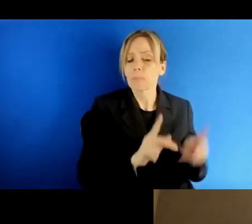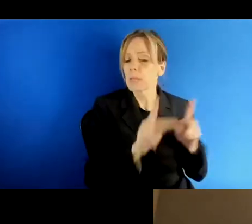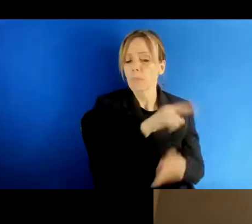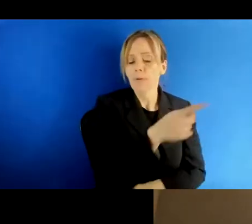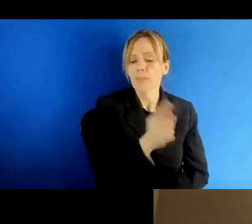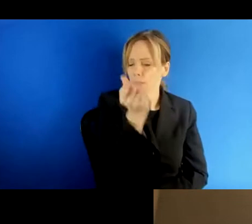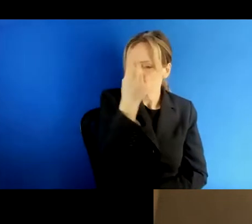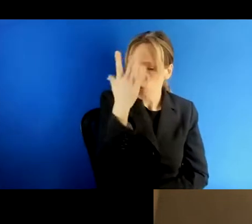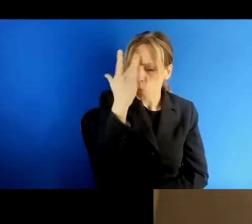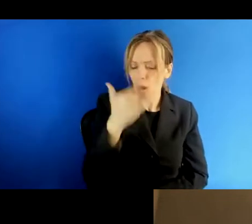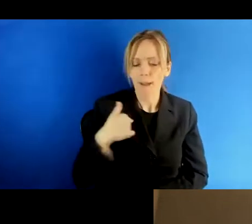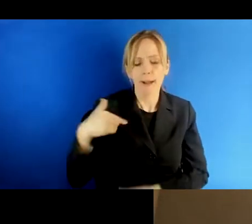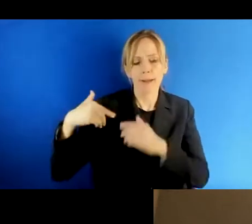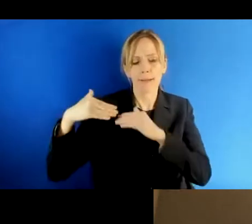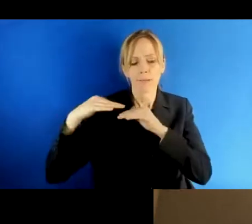just assume,